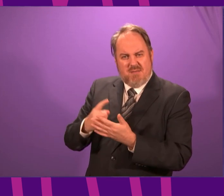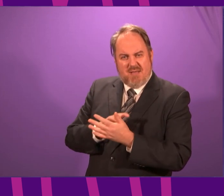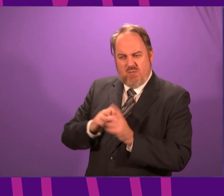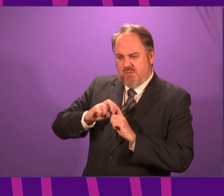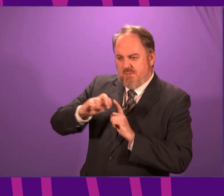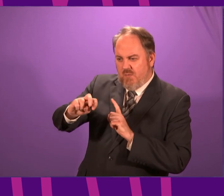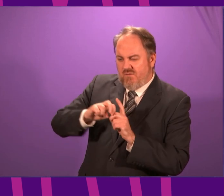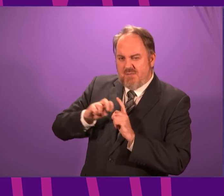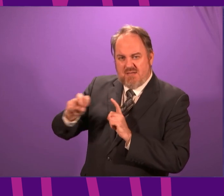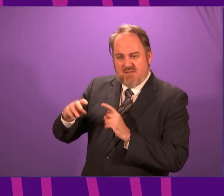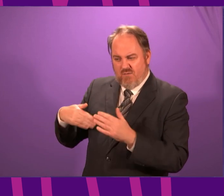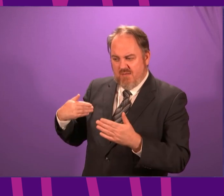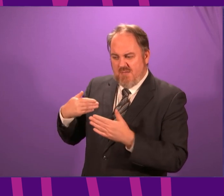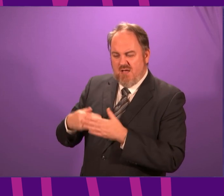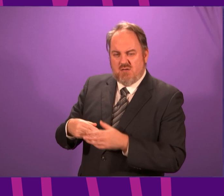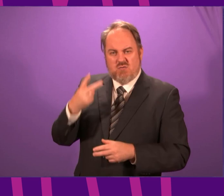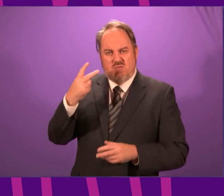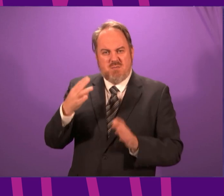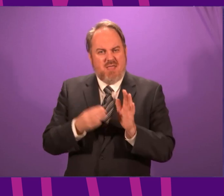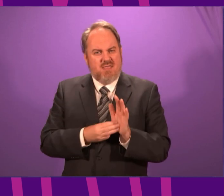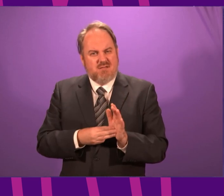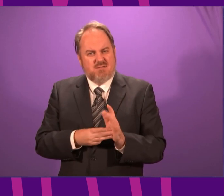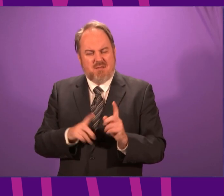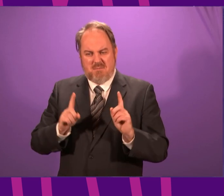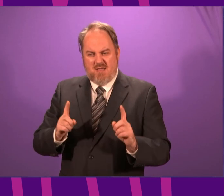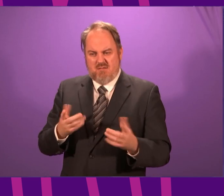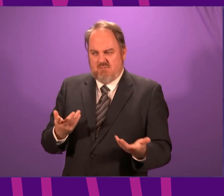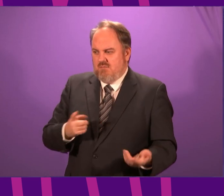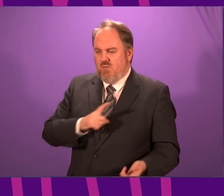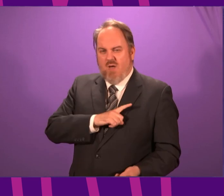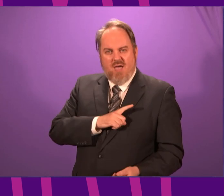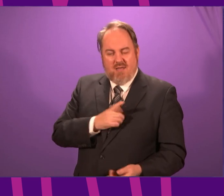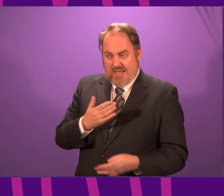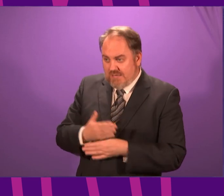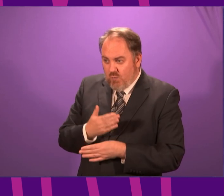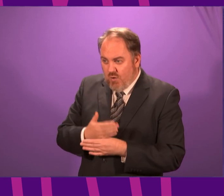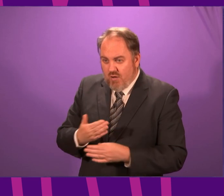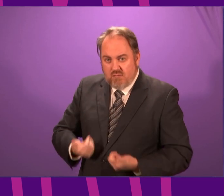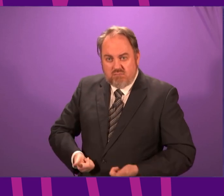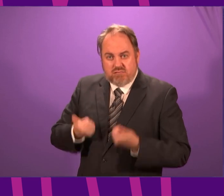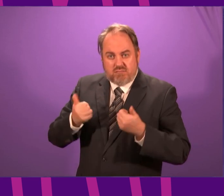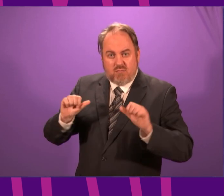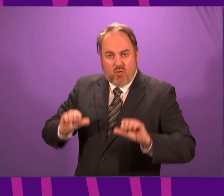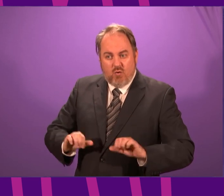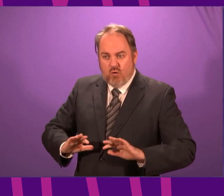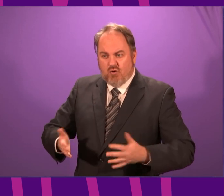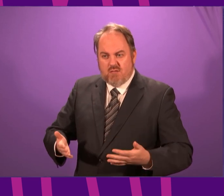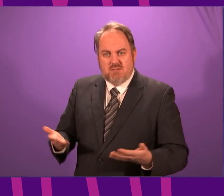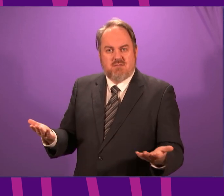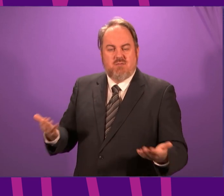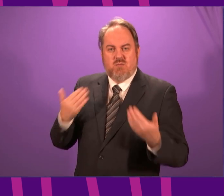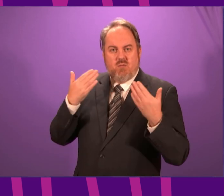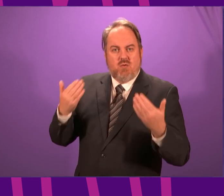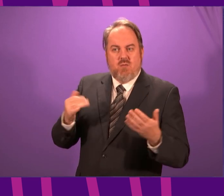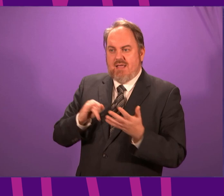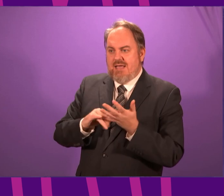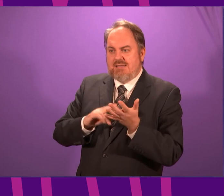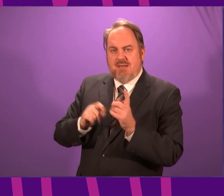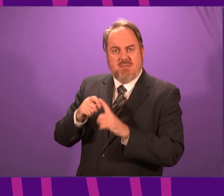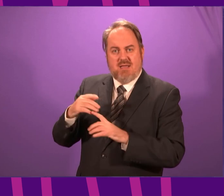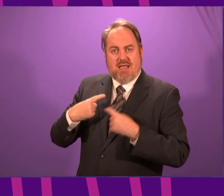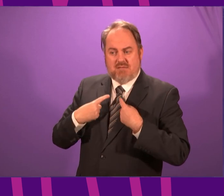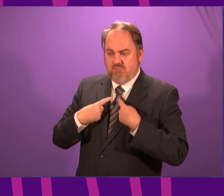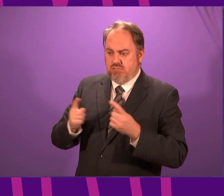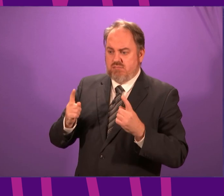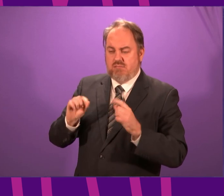than 2 months now. But we do not yet know if that has been effective in suppressing the virus, because the SNP government has not